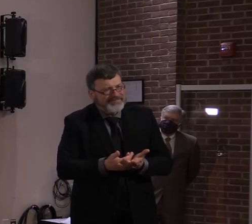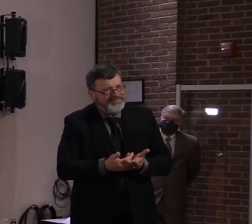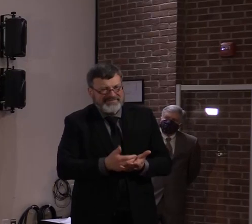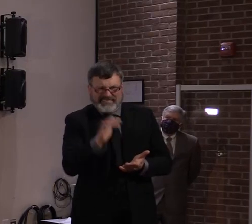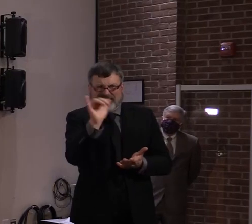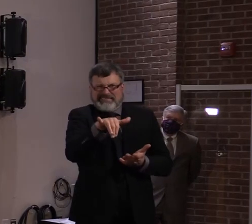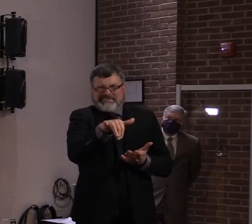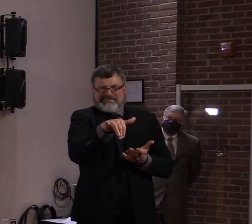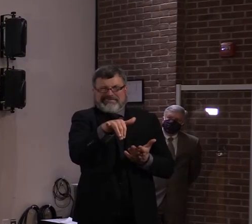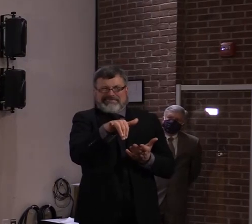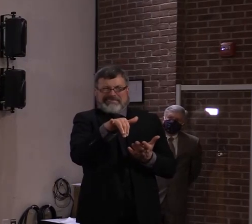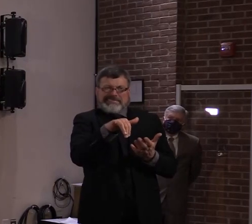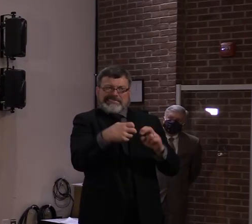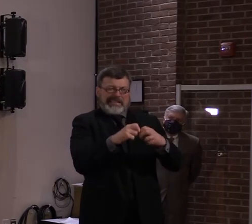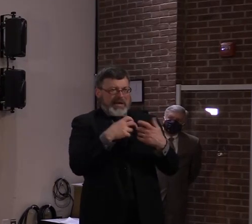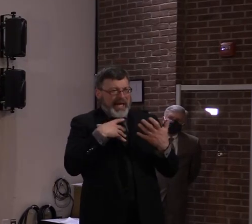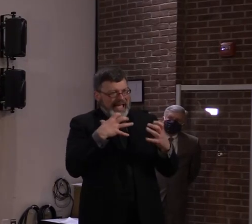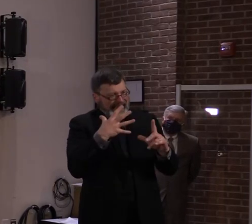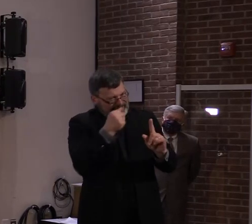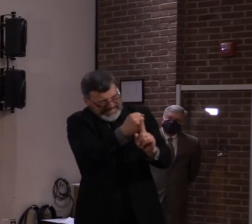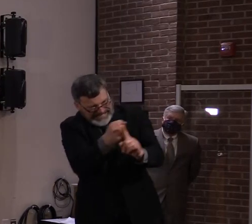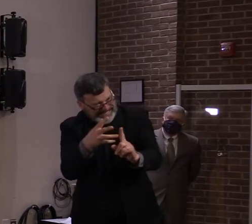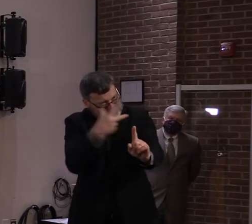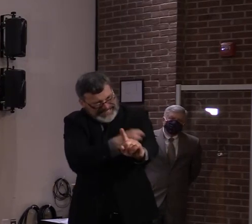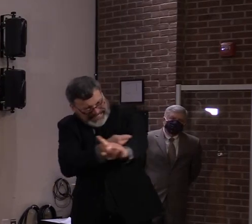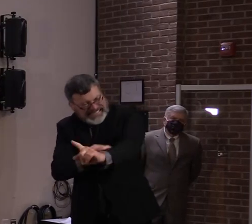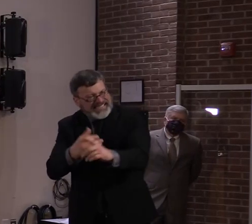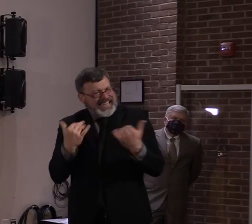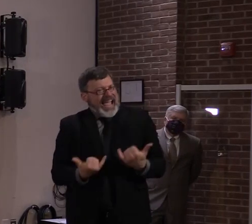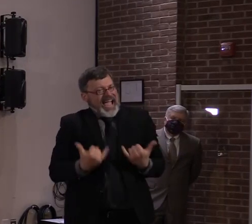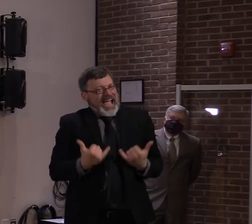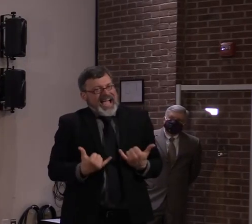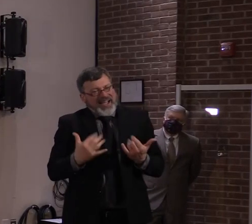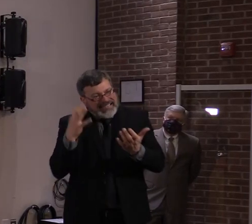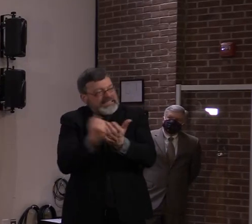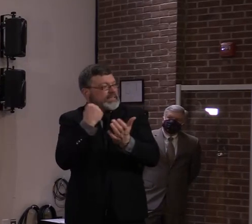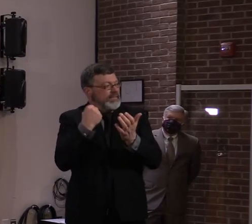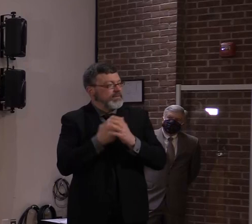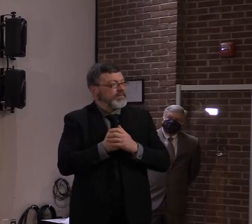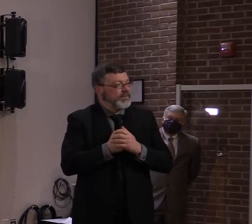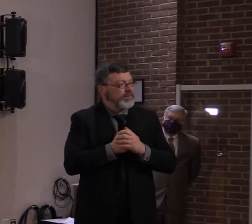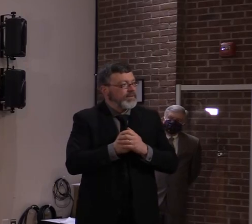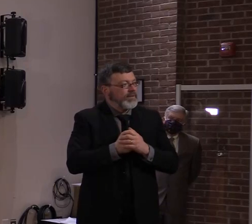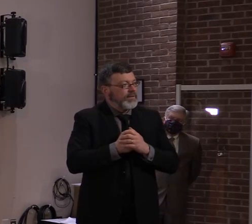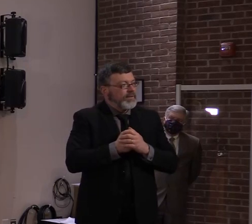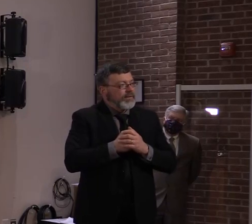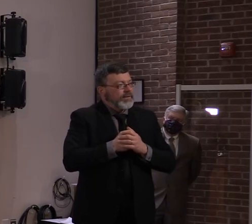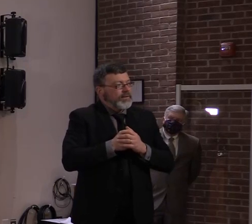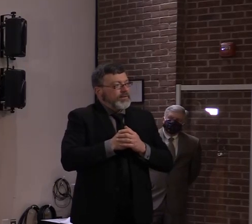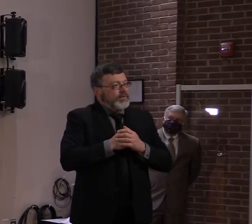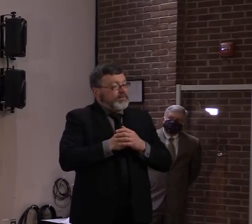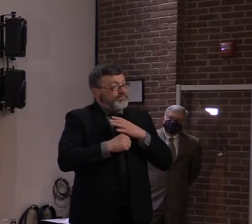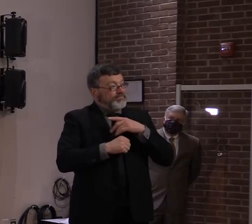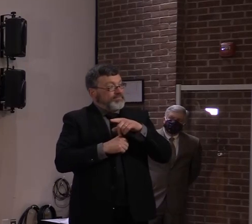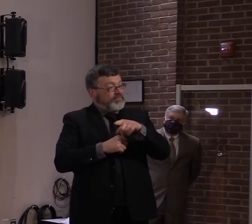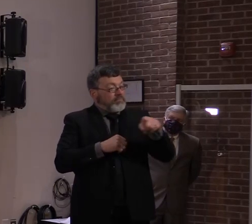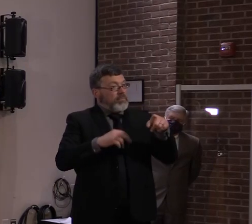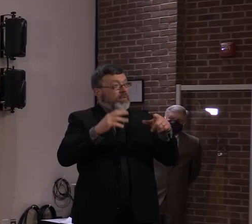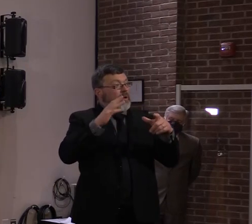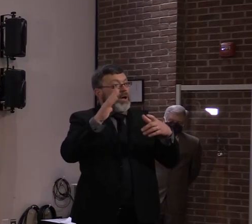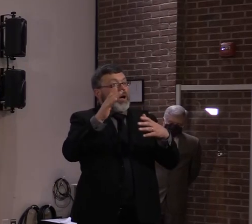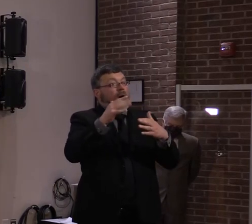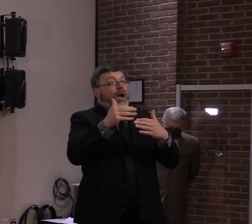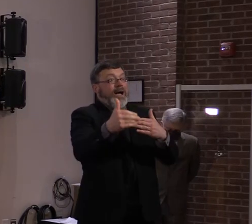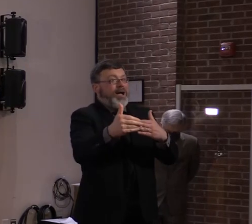the advent of perhaps the 12 to 15 year old age group. We're already working with our pediatrics colleagues who will play a